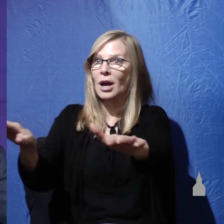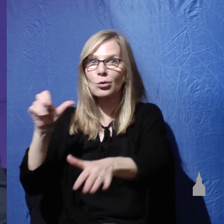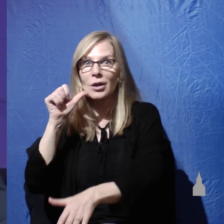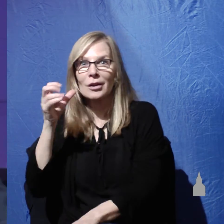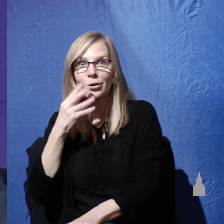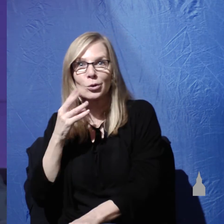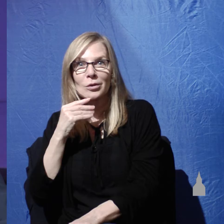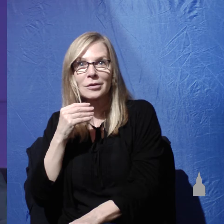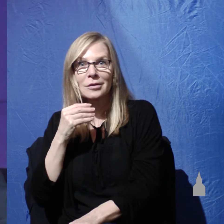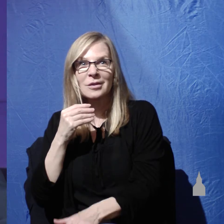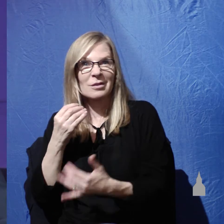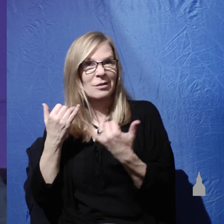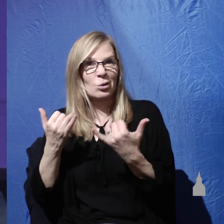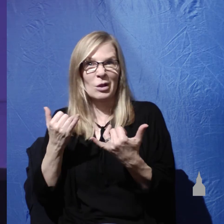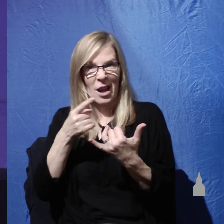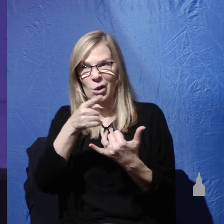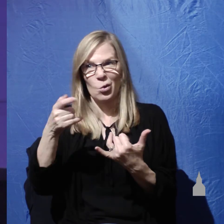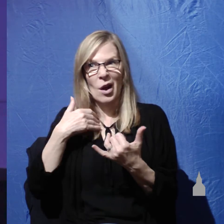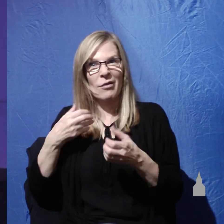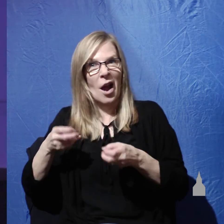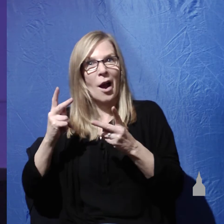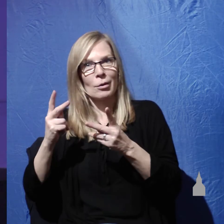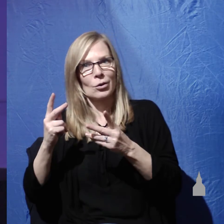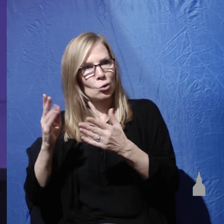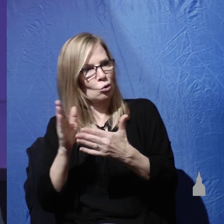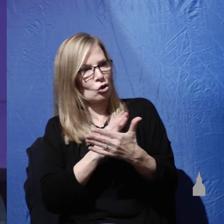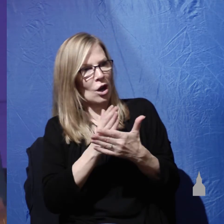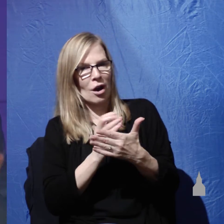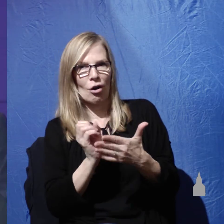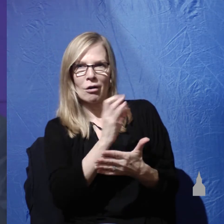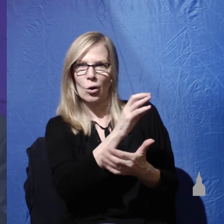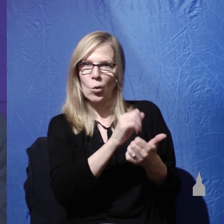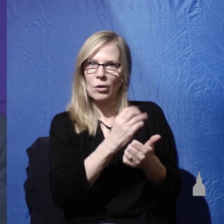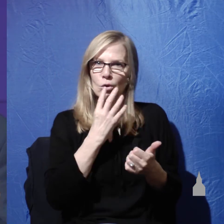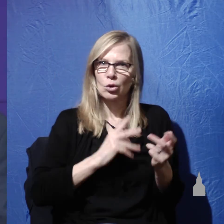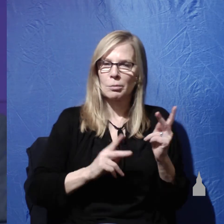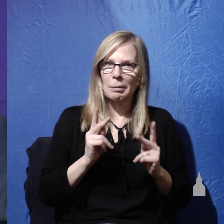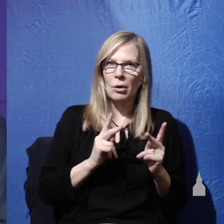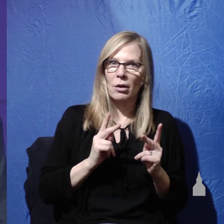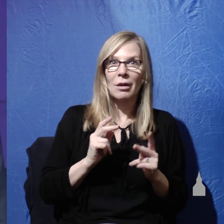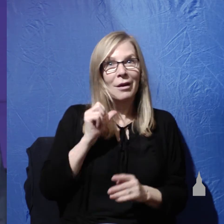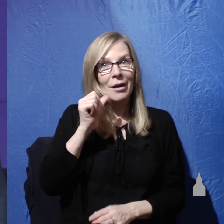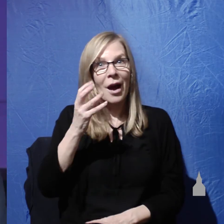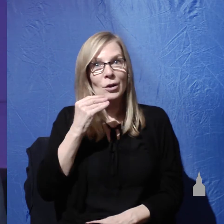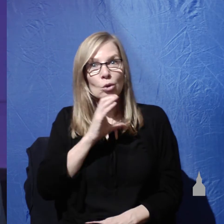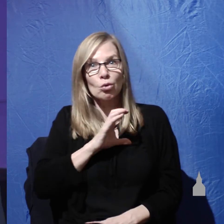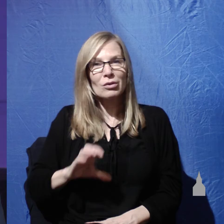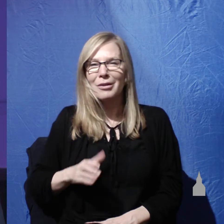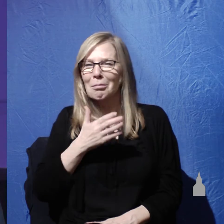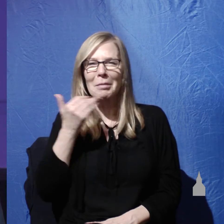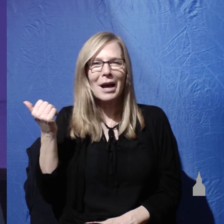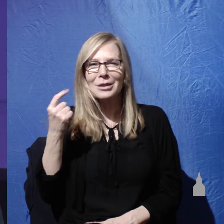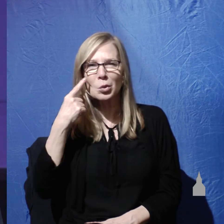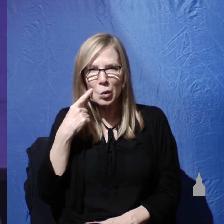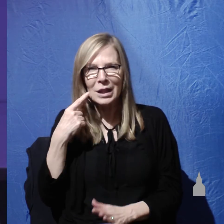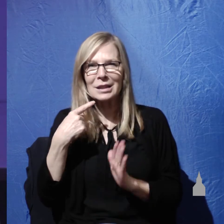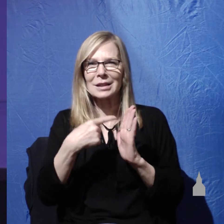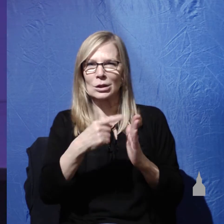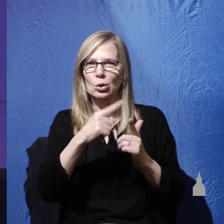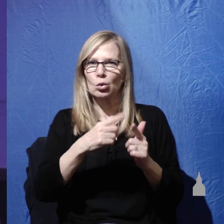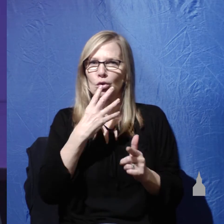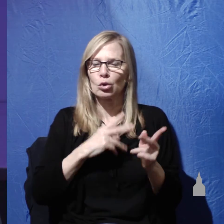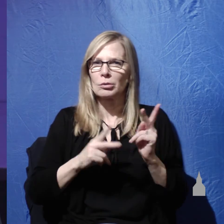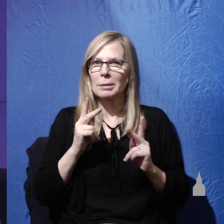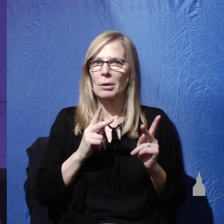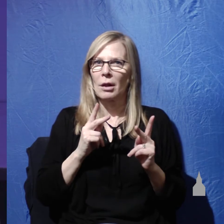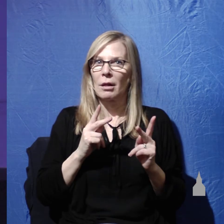And Gentiles today, as I've said, you have the opportunity to share the gospel with Jewish people. In fact, Gentile Christians are the best witnesses to Jewish